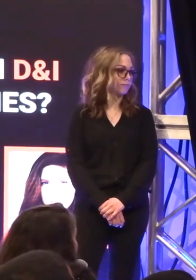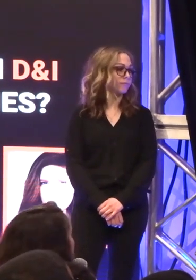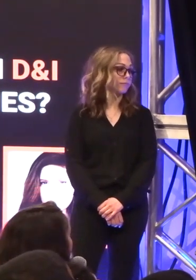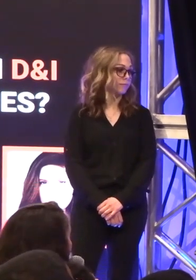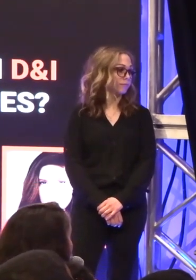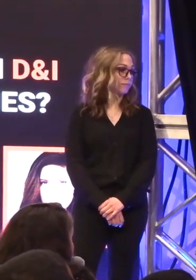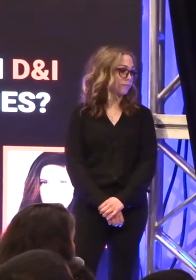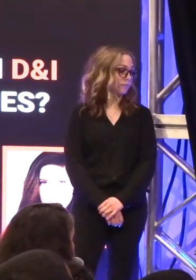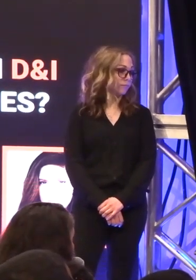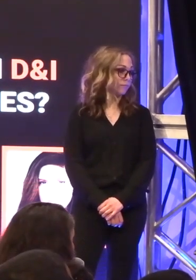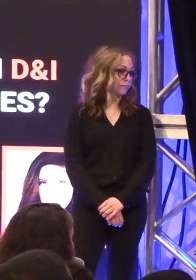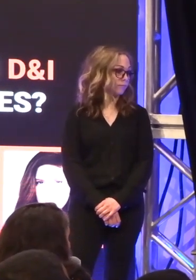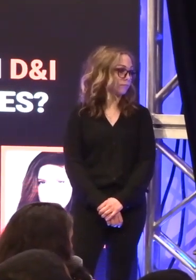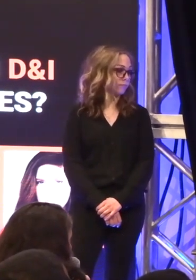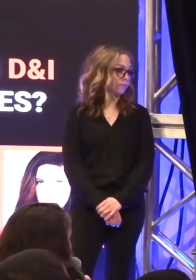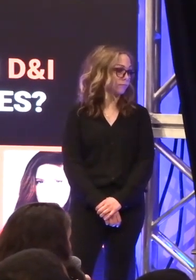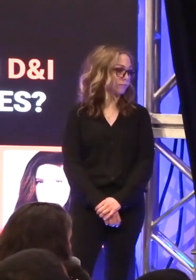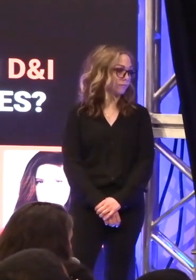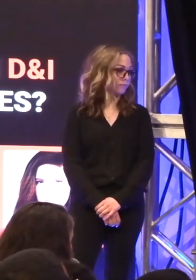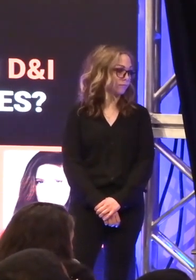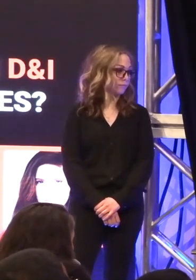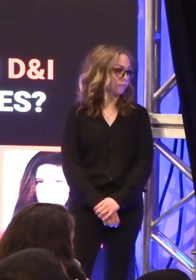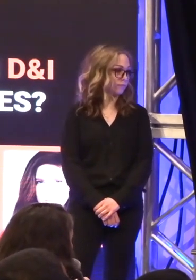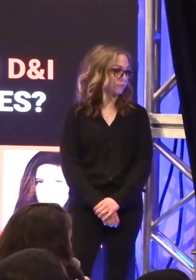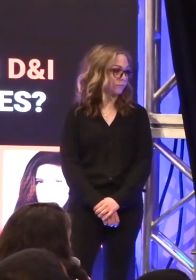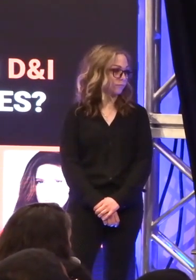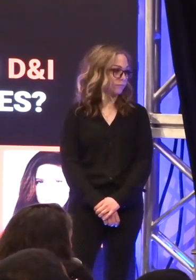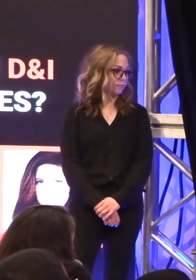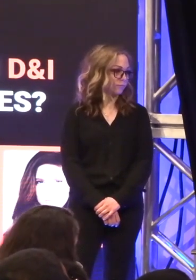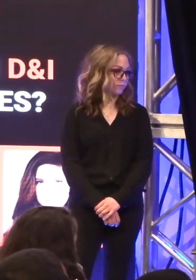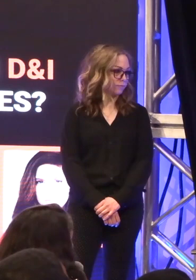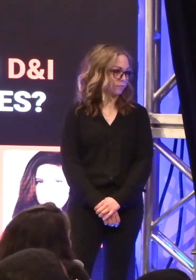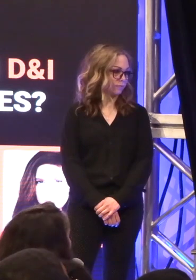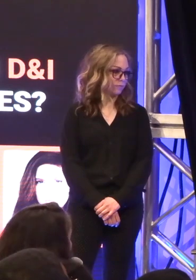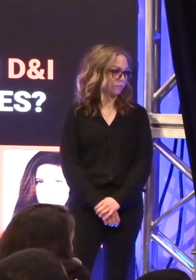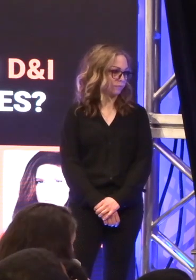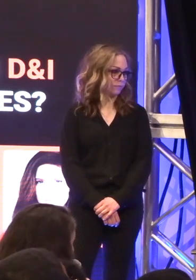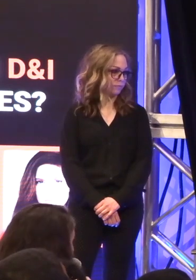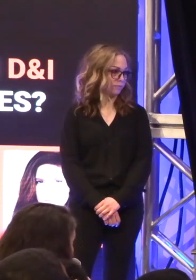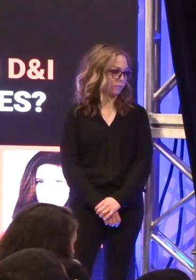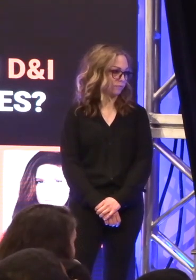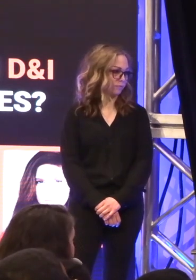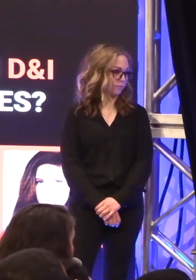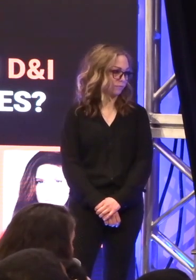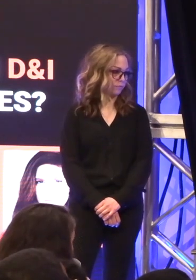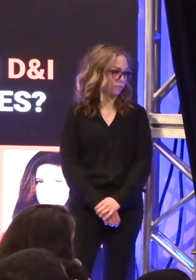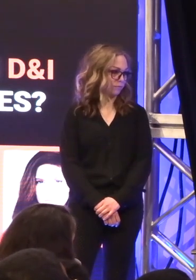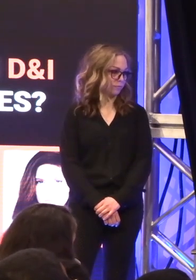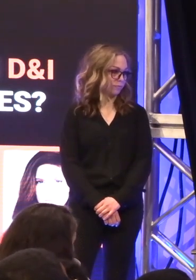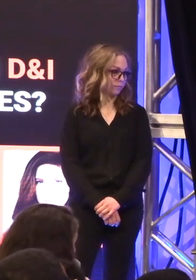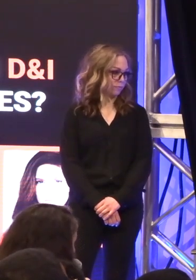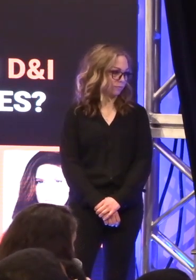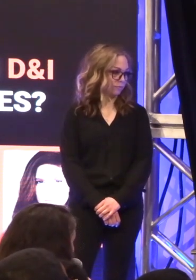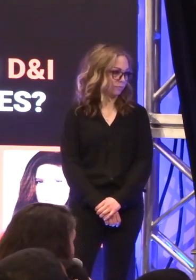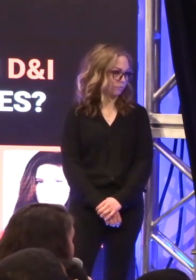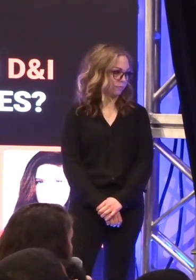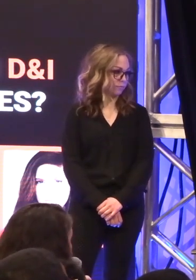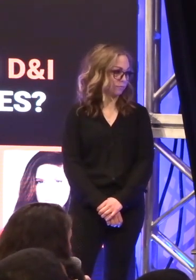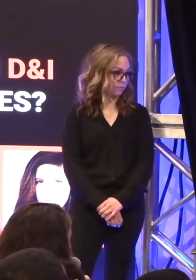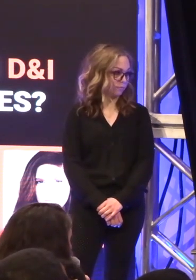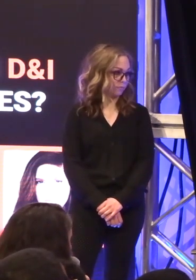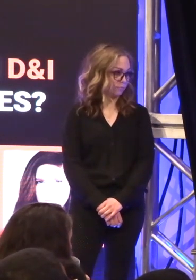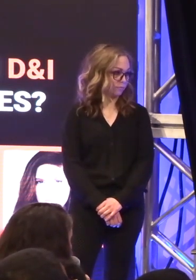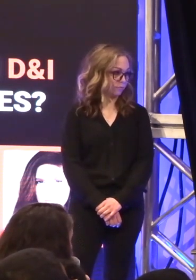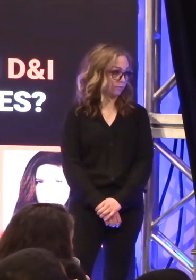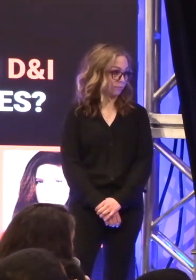people identify themselves as having a disability, but only 5 to 8% of the characters in films on TV have